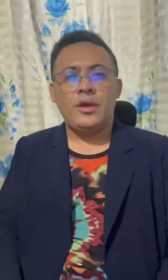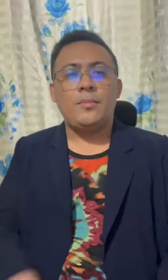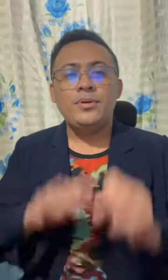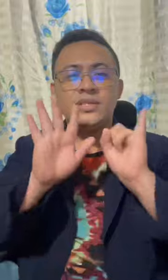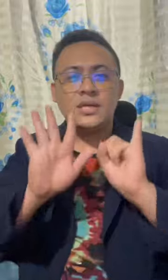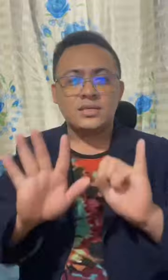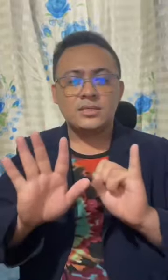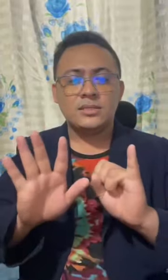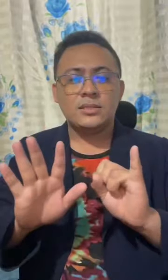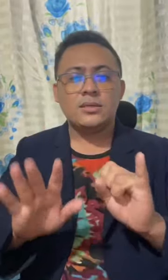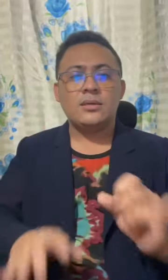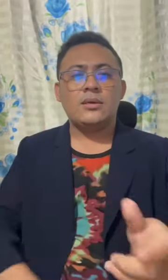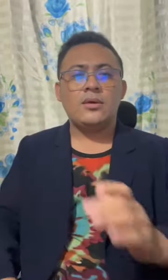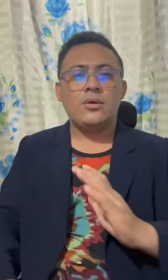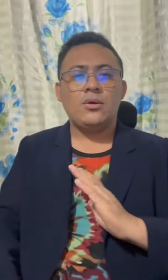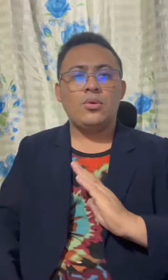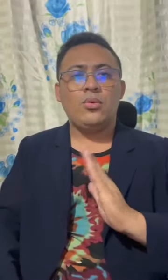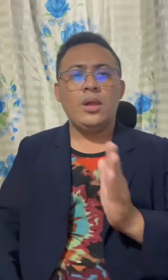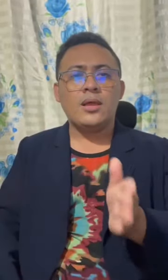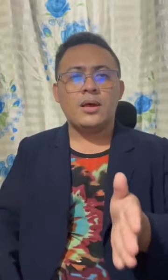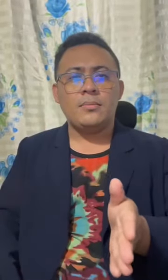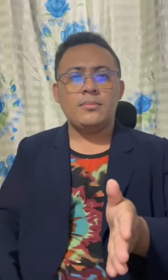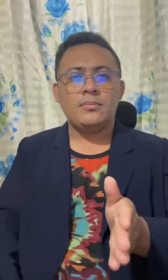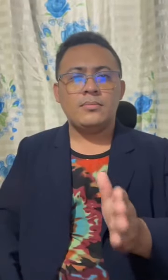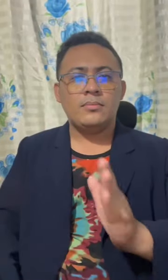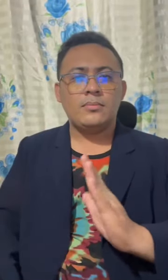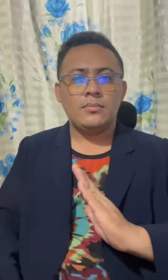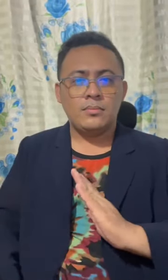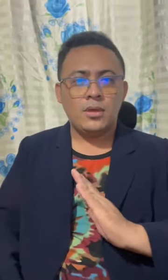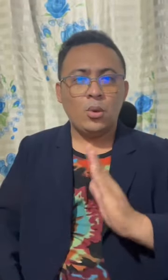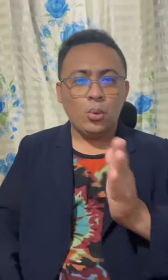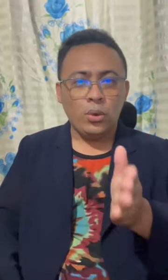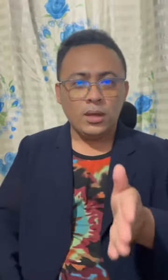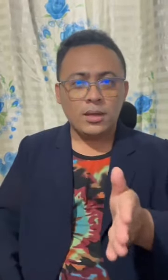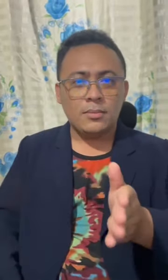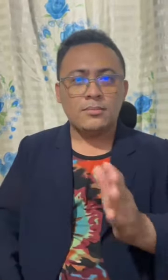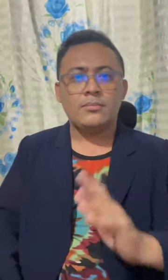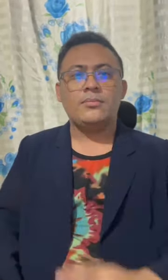Number 6, welcome. Welcome.